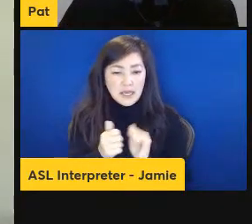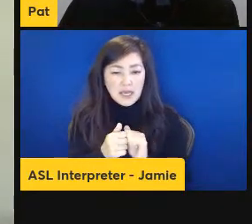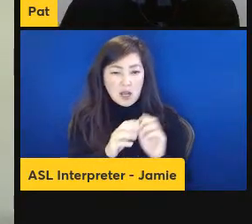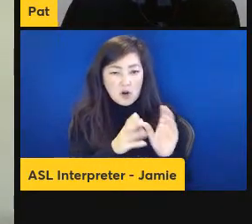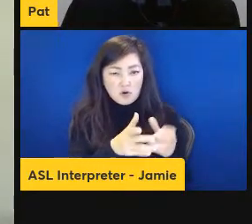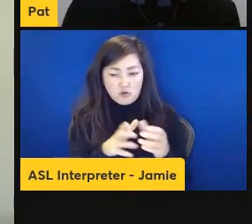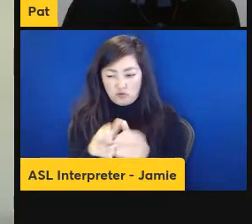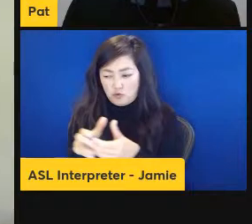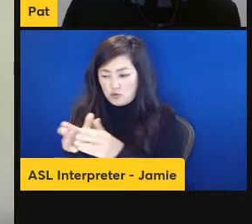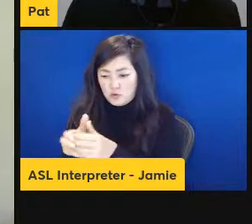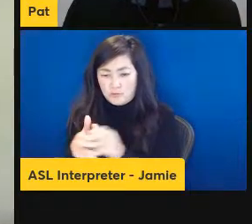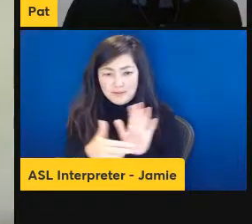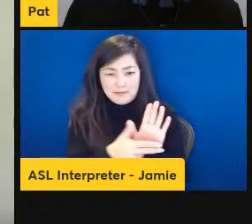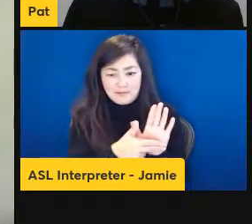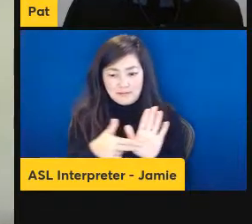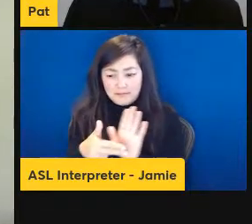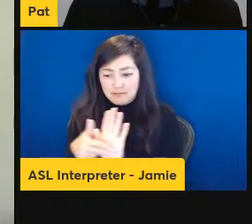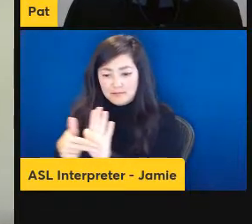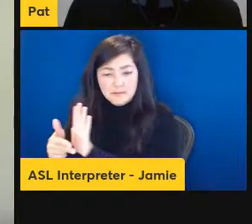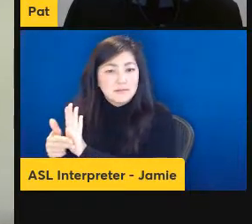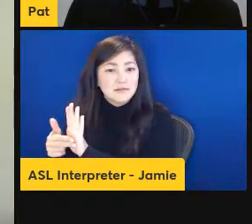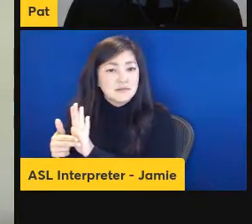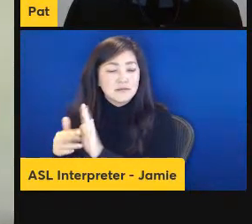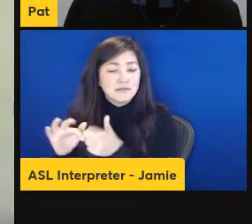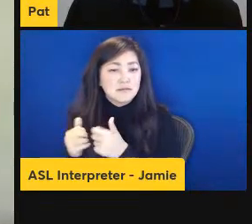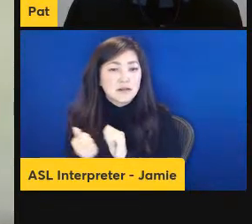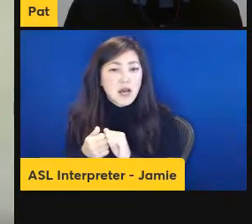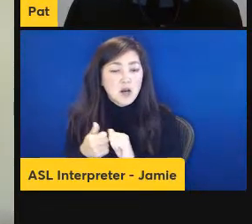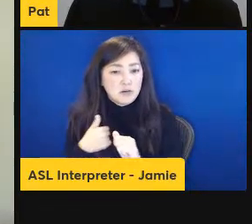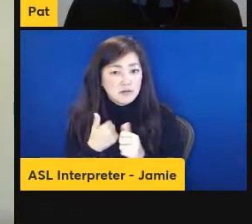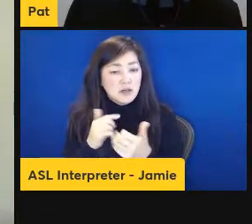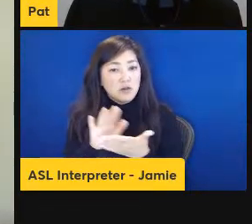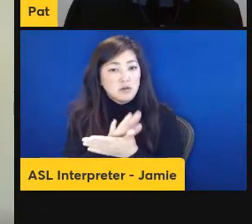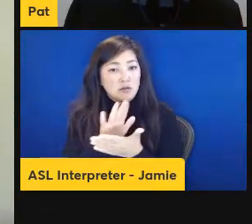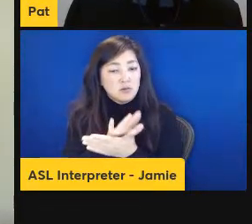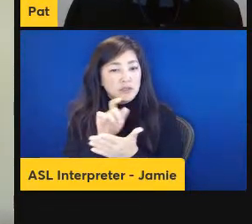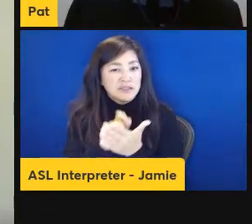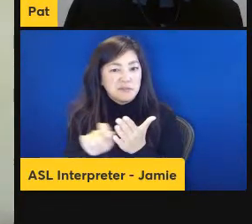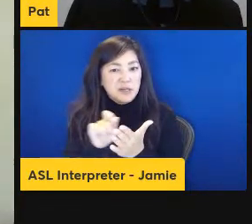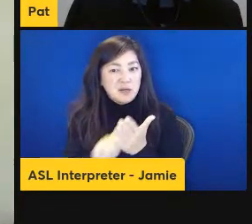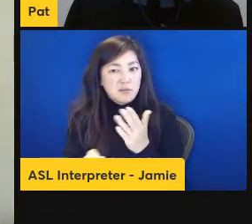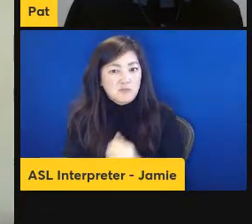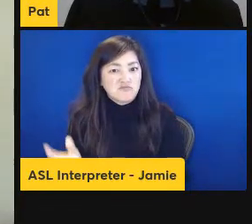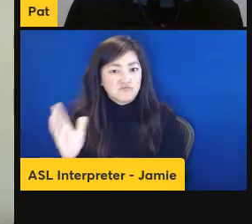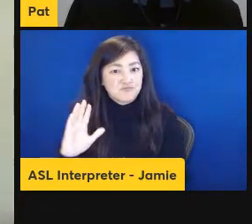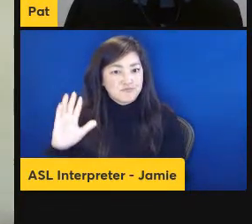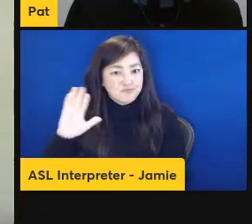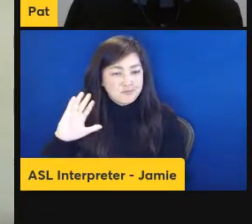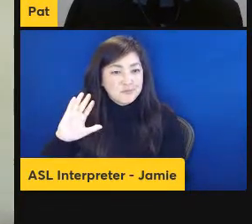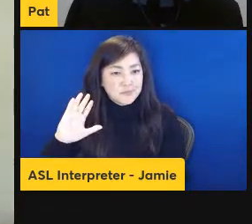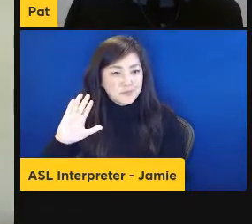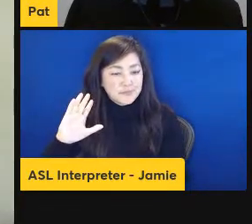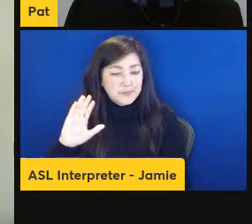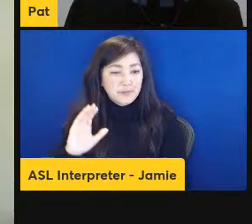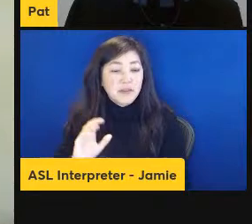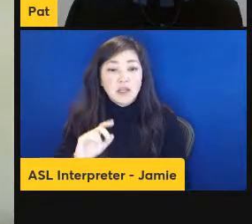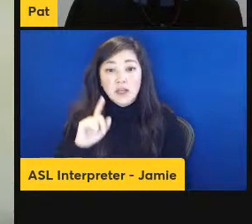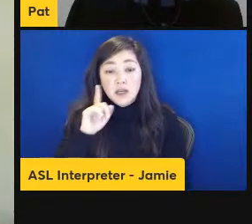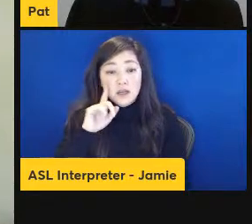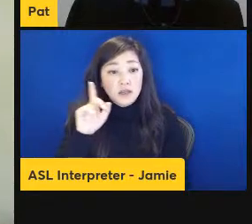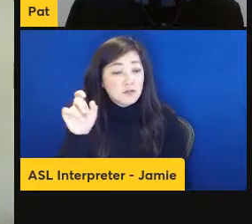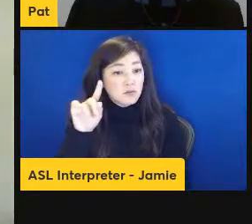Yeah. And I've written a paper about this a long time ago, actually. But I think the question